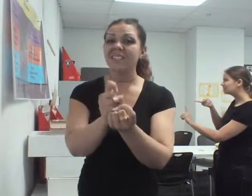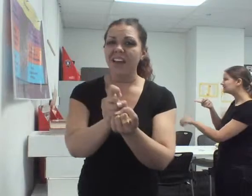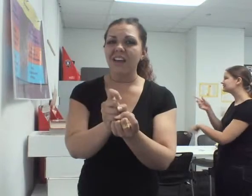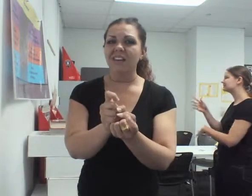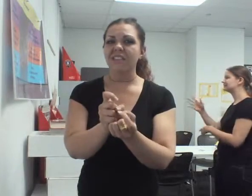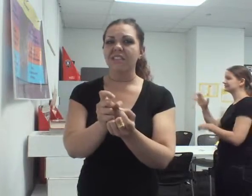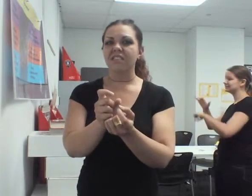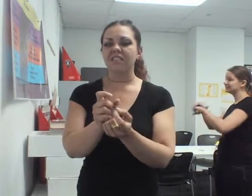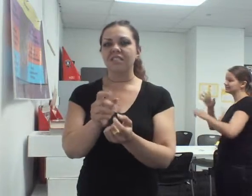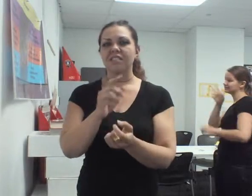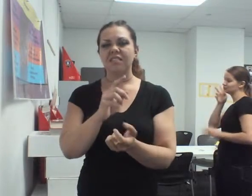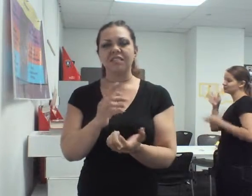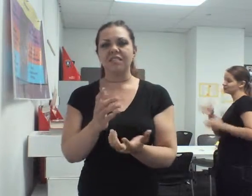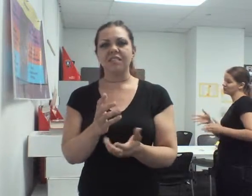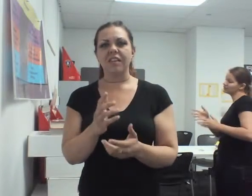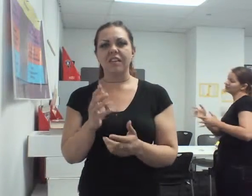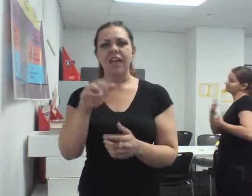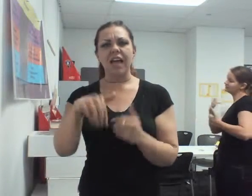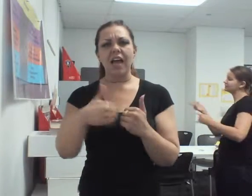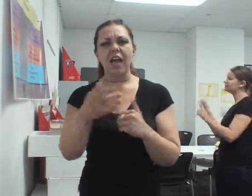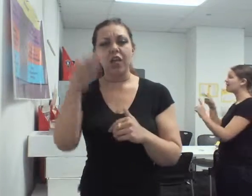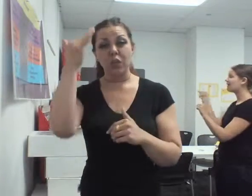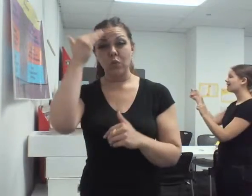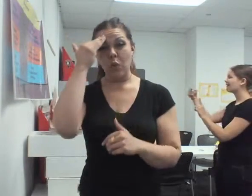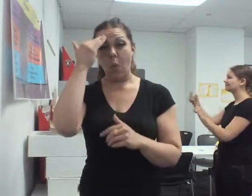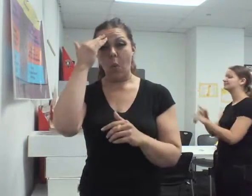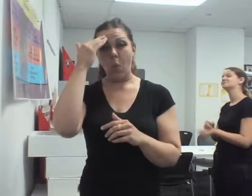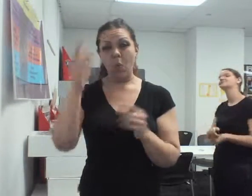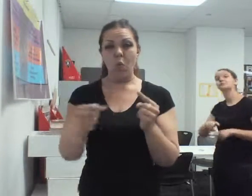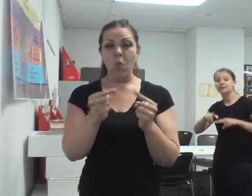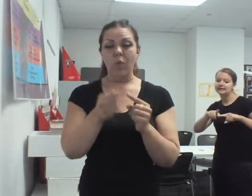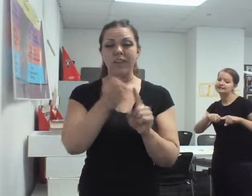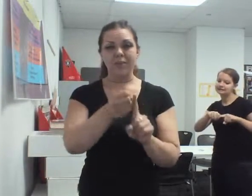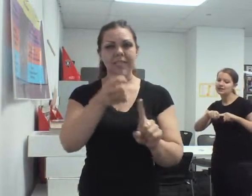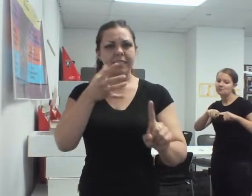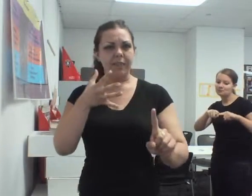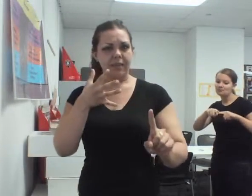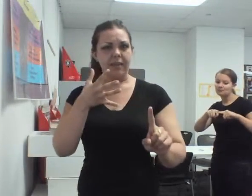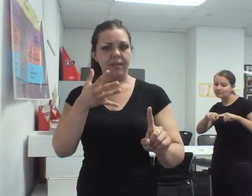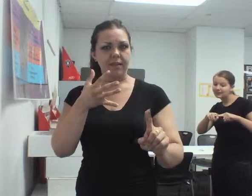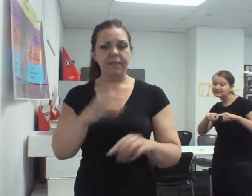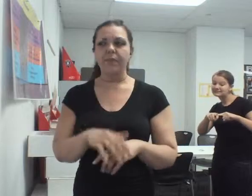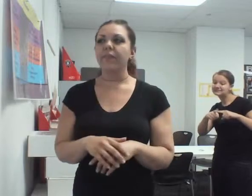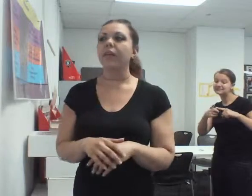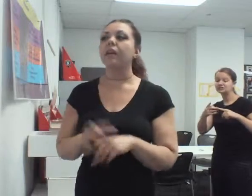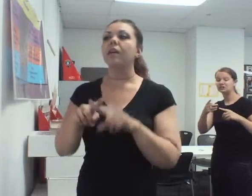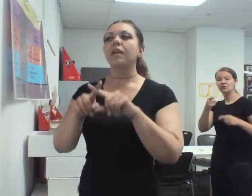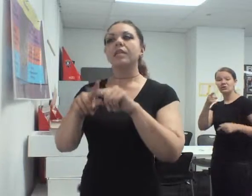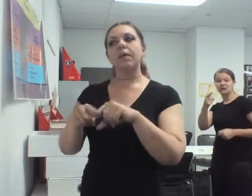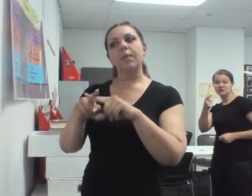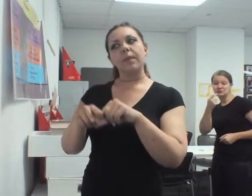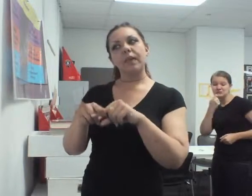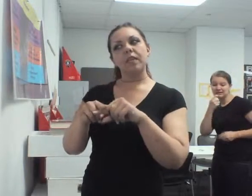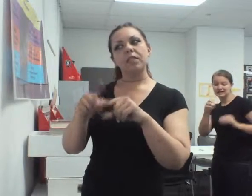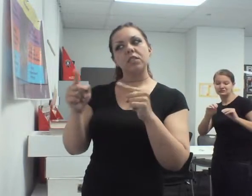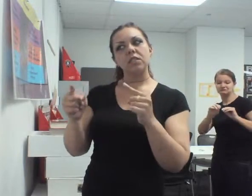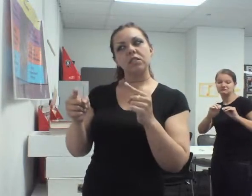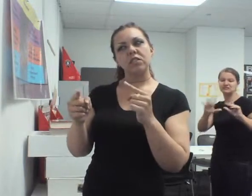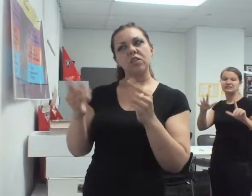when to expand and when not? It depends on what you mean by clear and to the point.